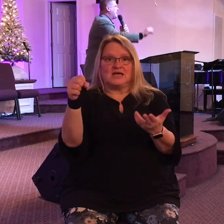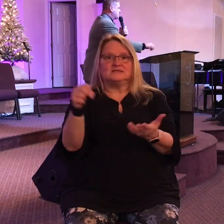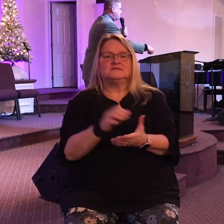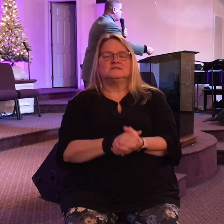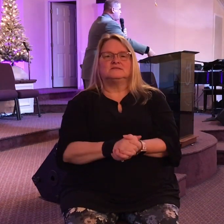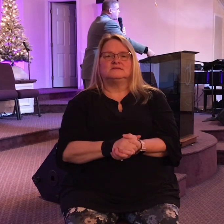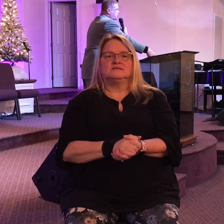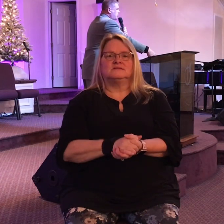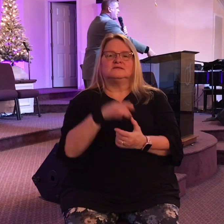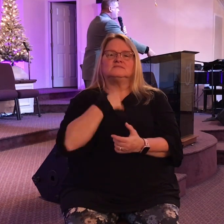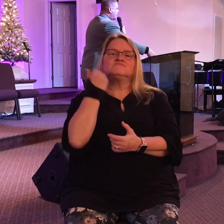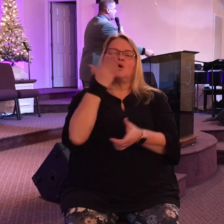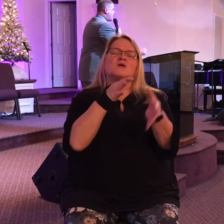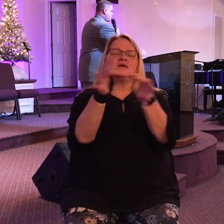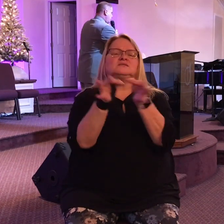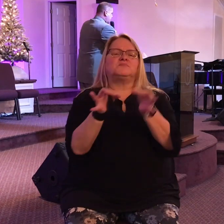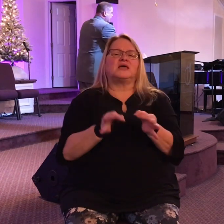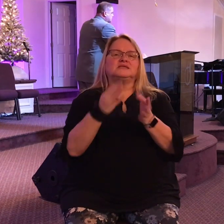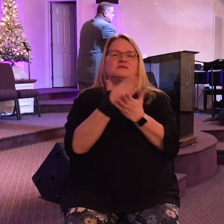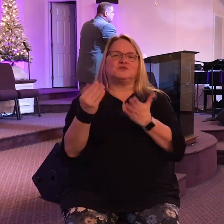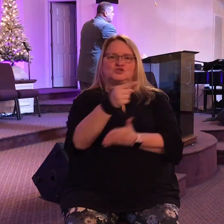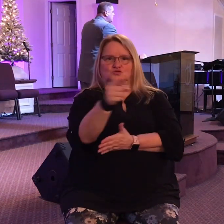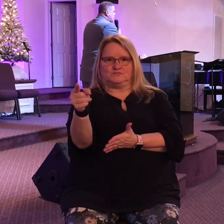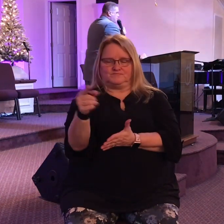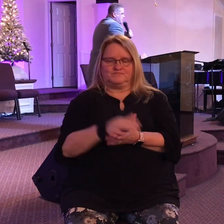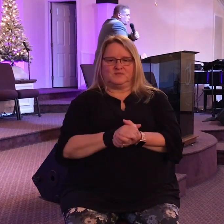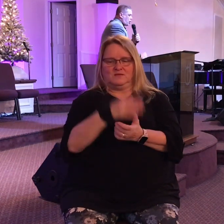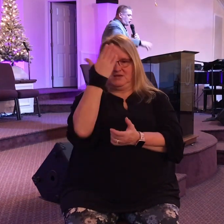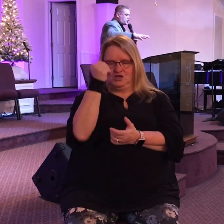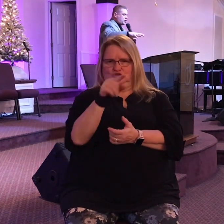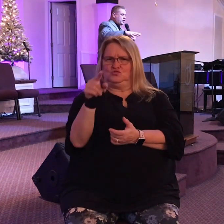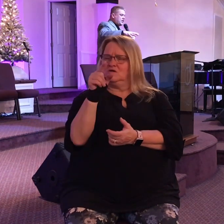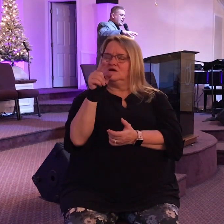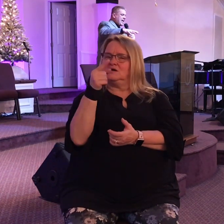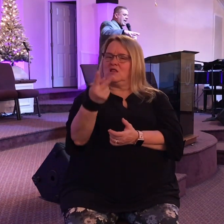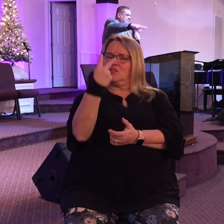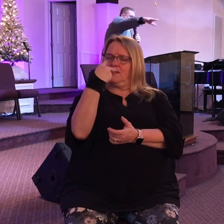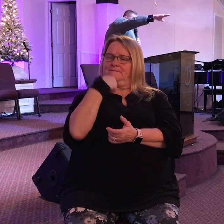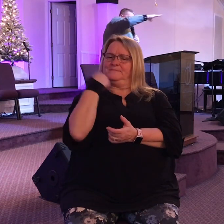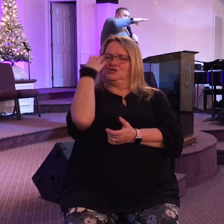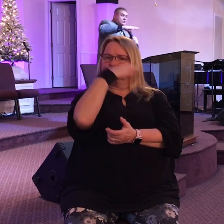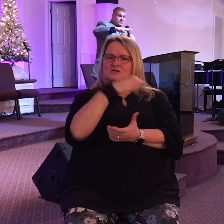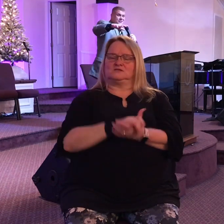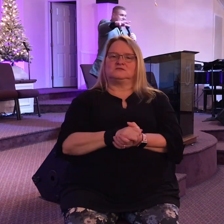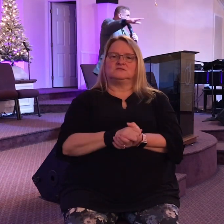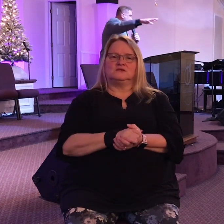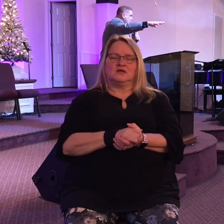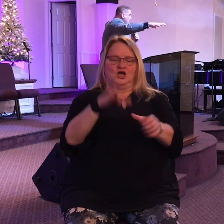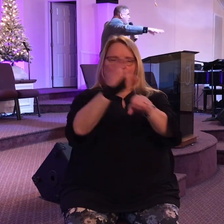Let me explain something to you because you're looking at me like a calf at a new gate. Church is a big